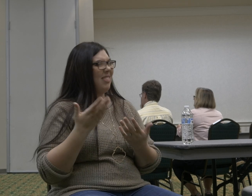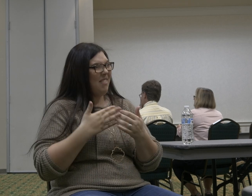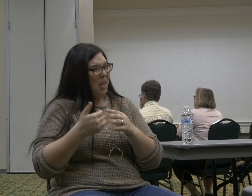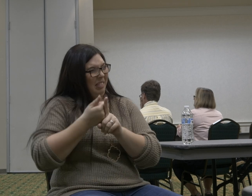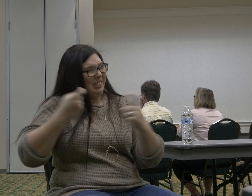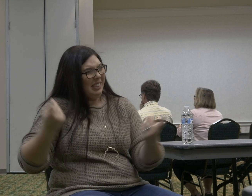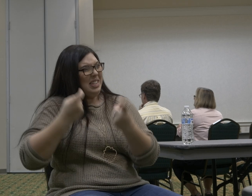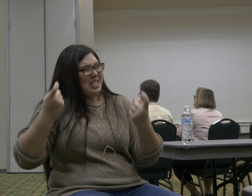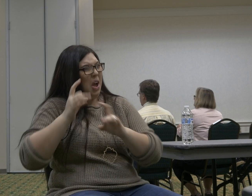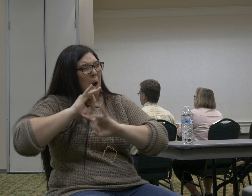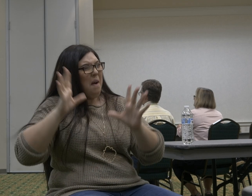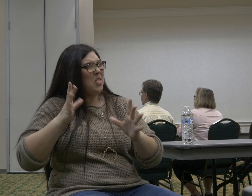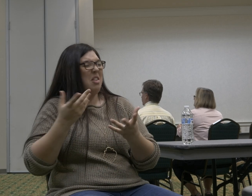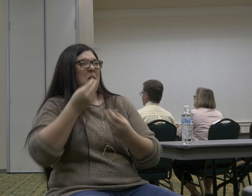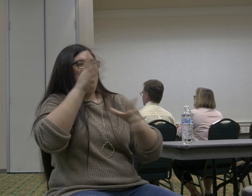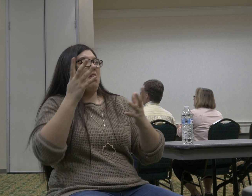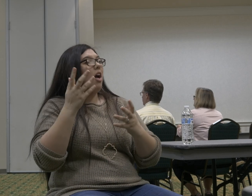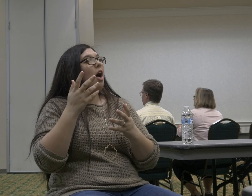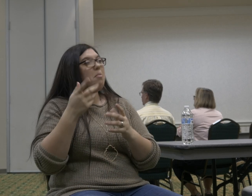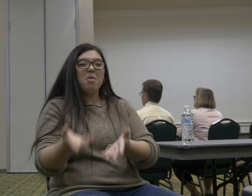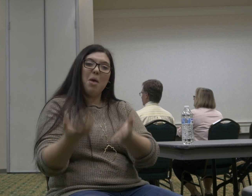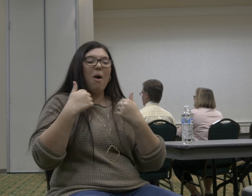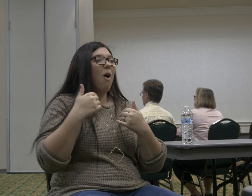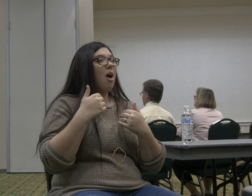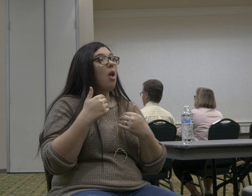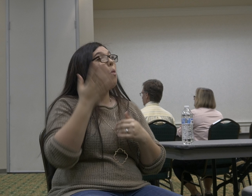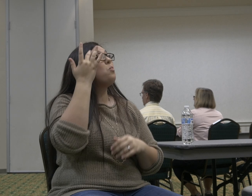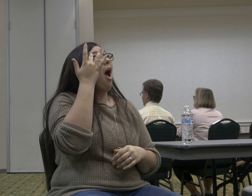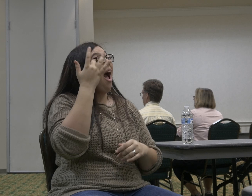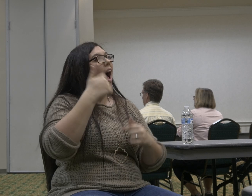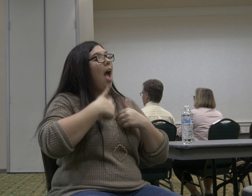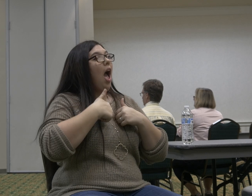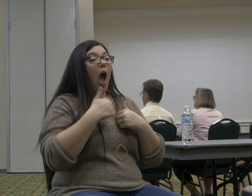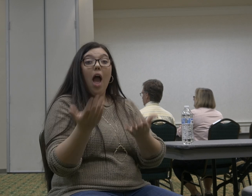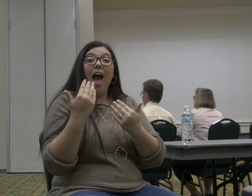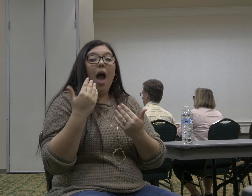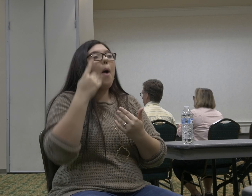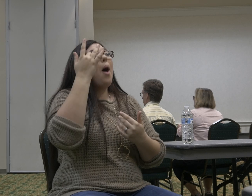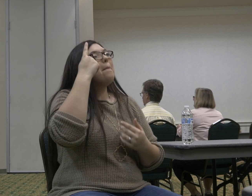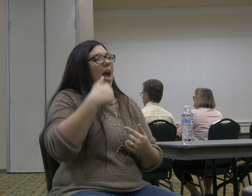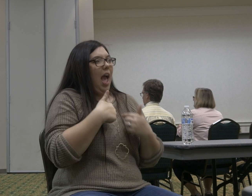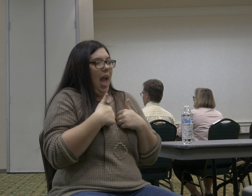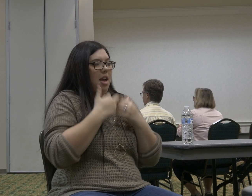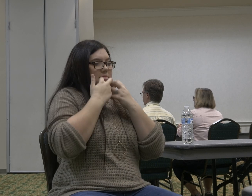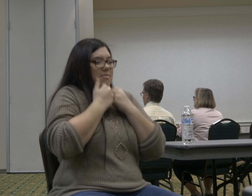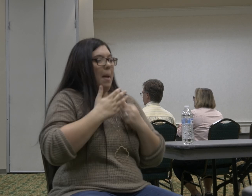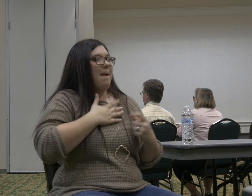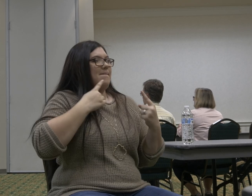Because all that matters to her is her fame, her own glory. She glories